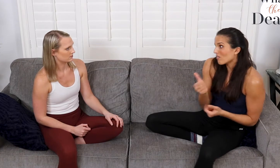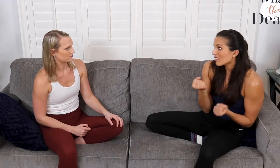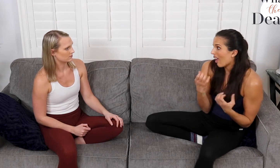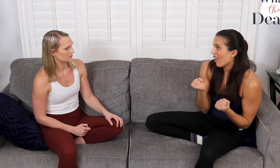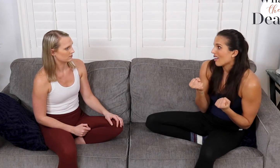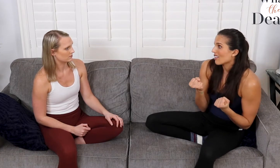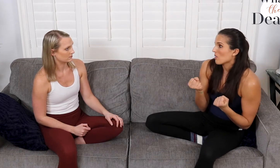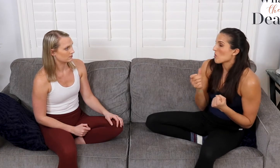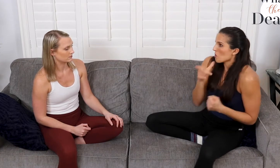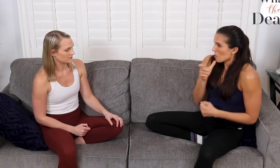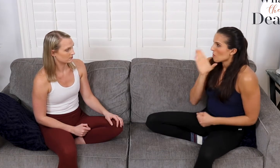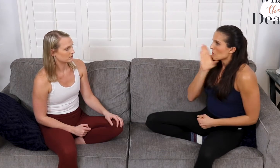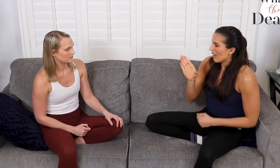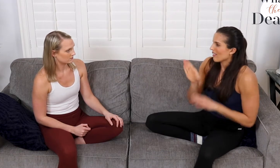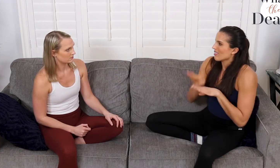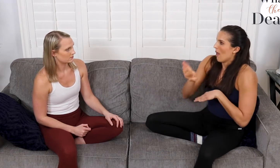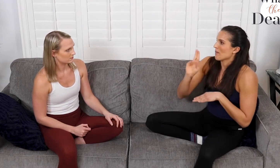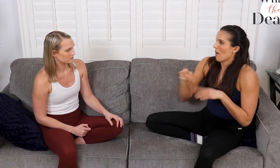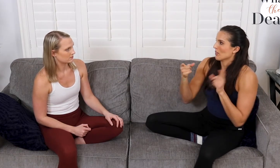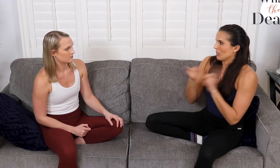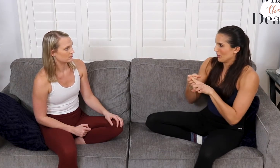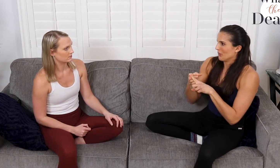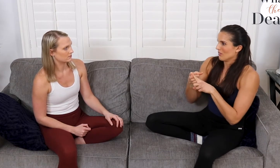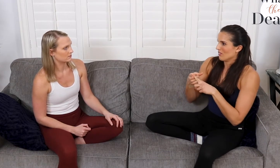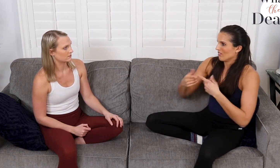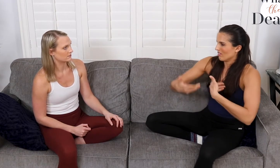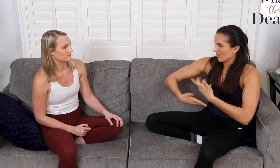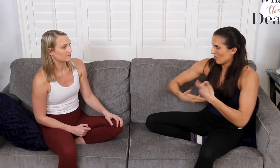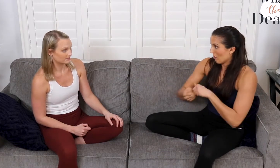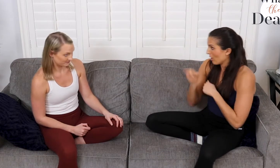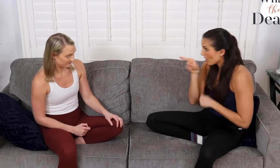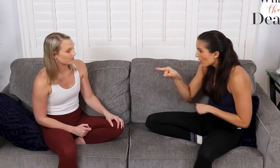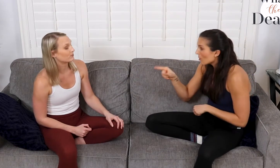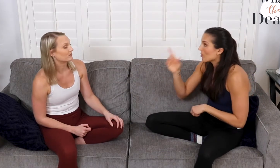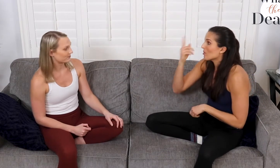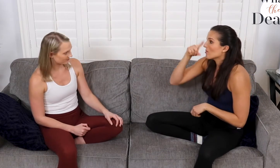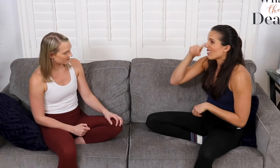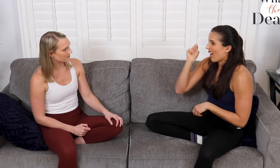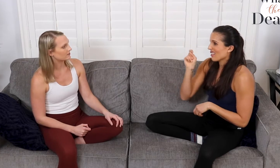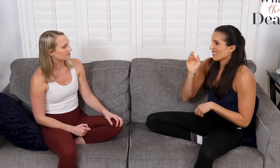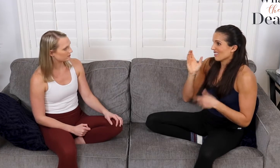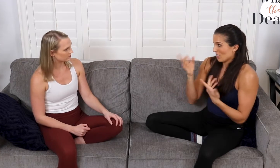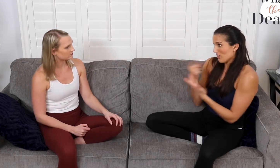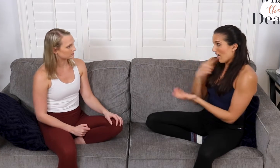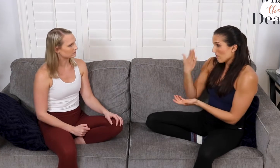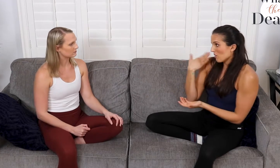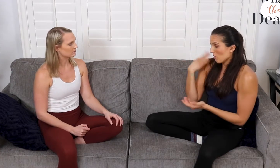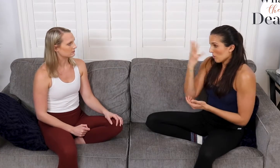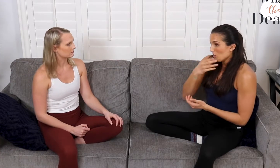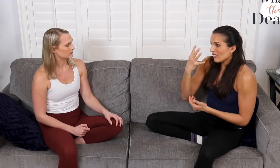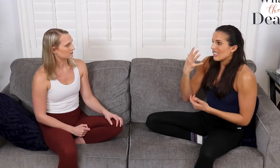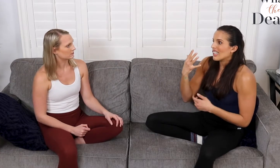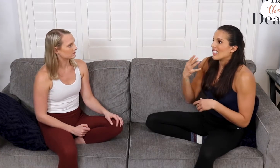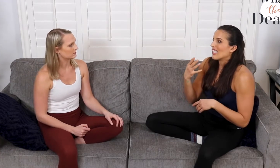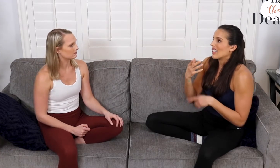moving and the three of us are going to be working out together. And on her own, she decided to take ASL class and learn the language because